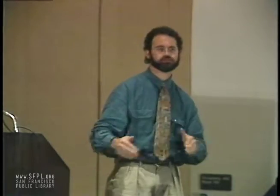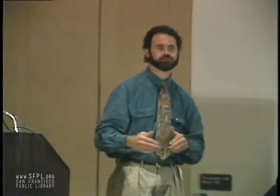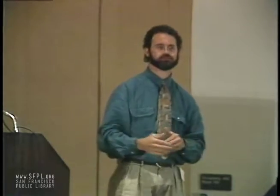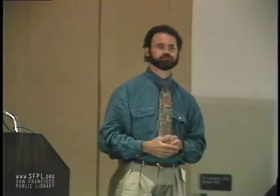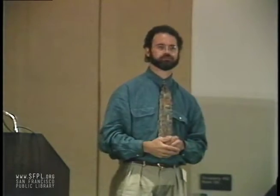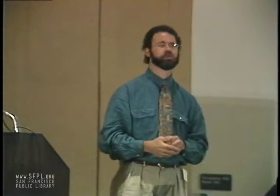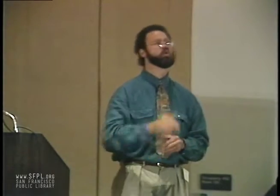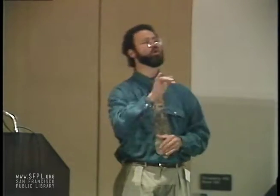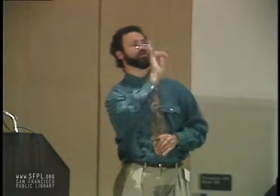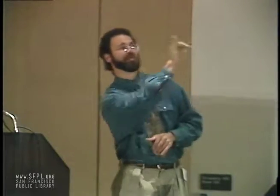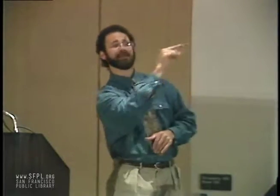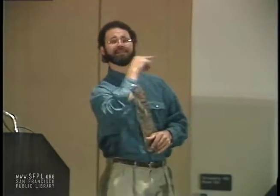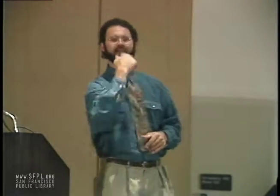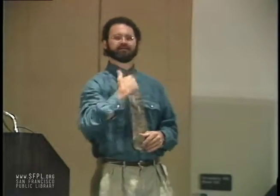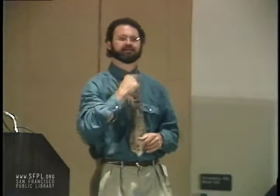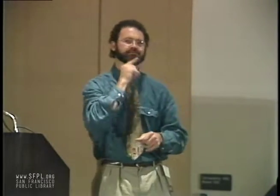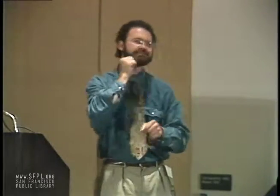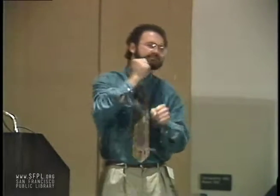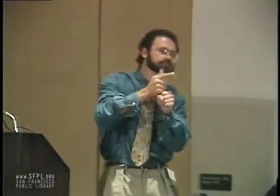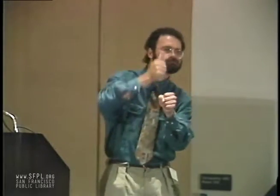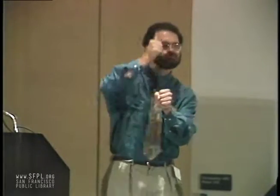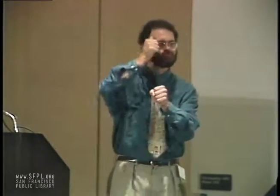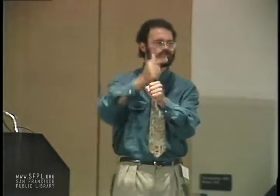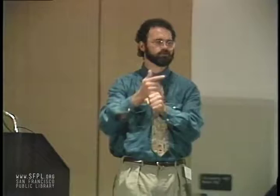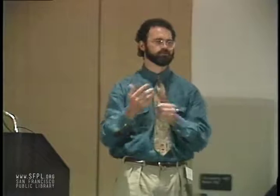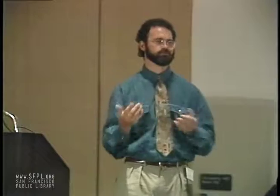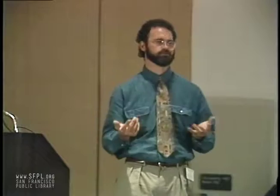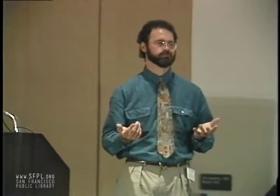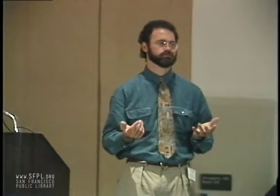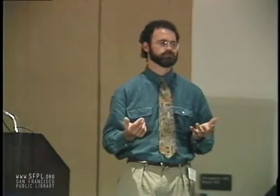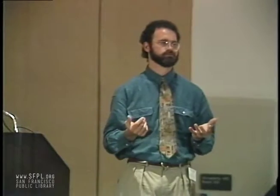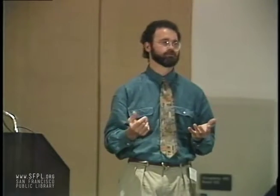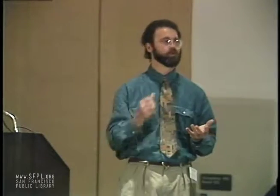Then there are other categories of hearing people who may have deaf parents, who have deaf brothers and sisters.